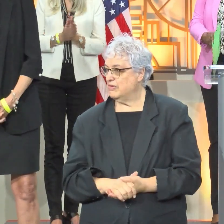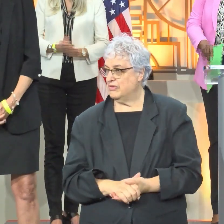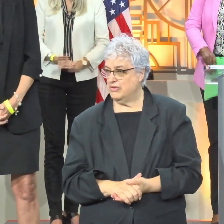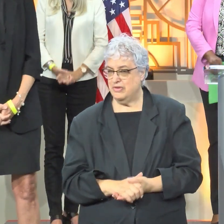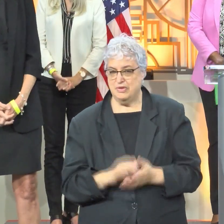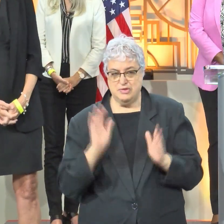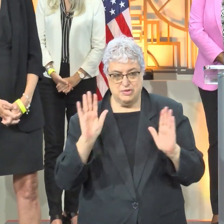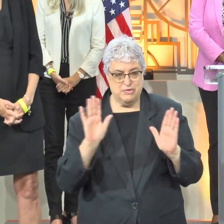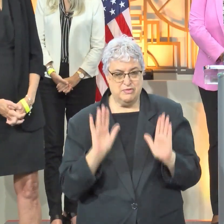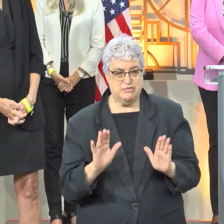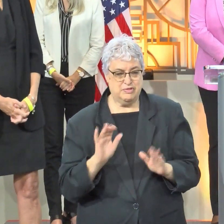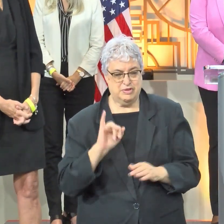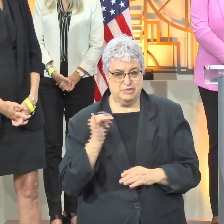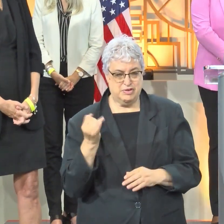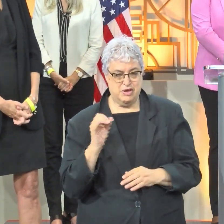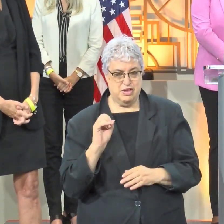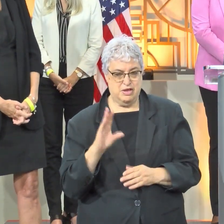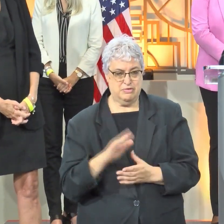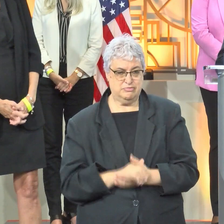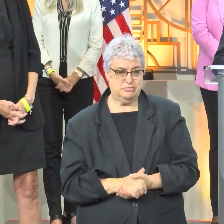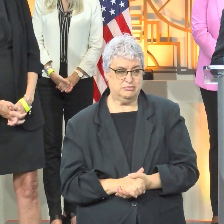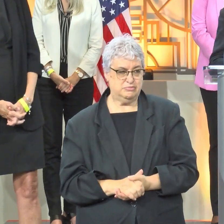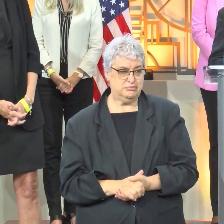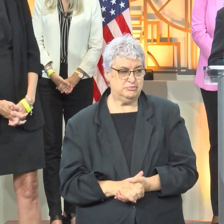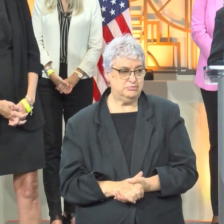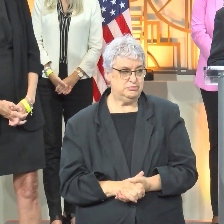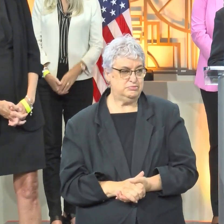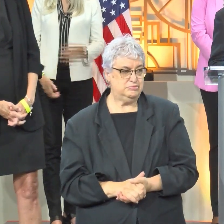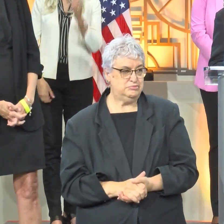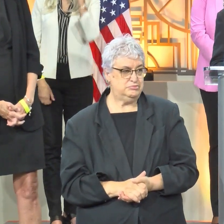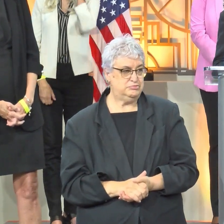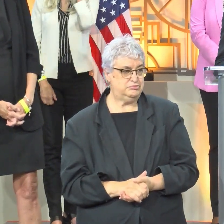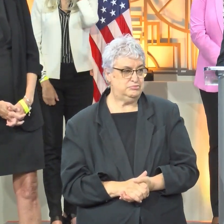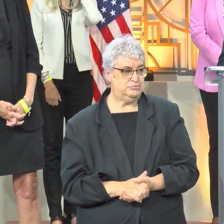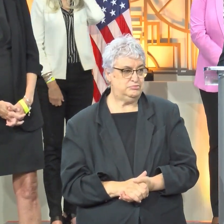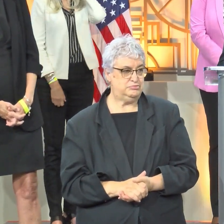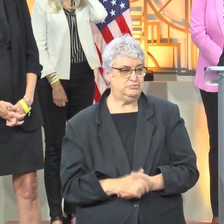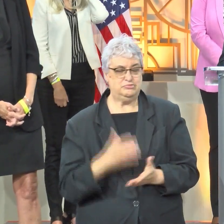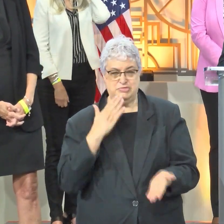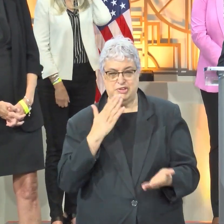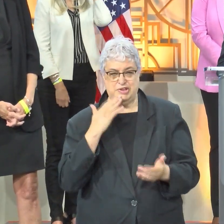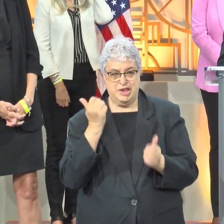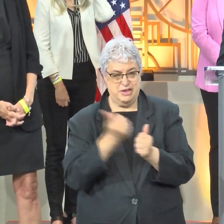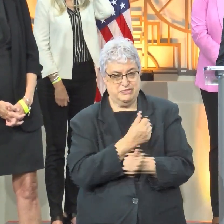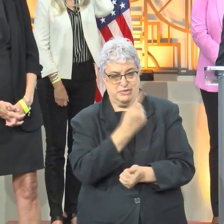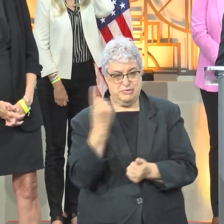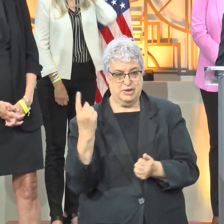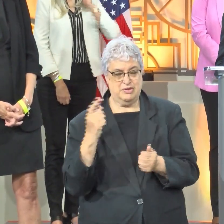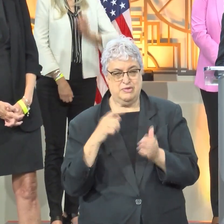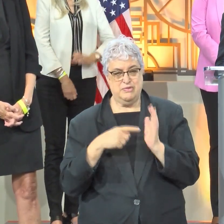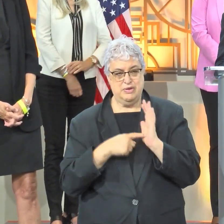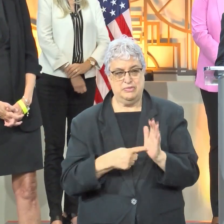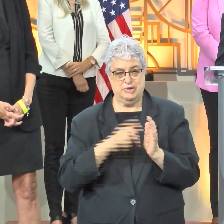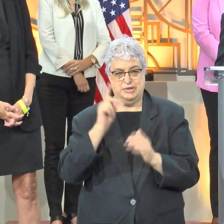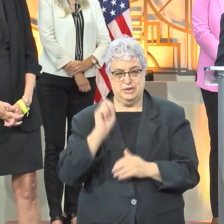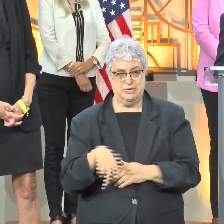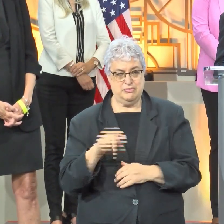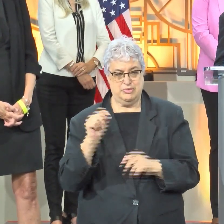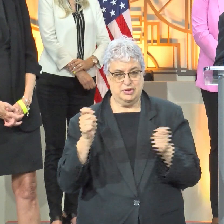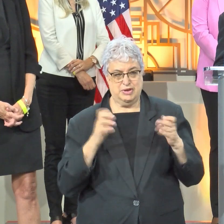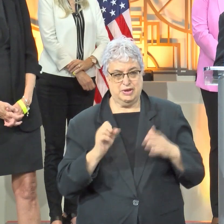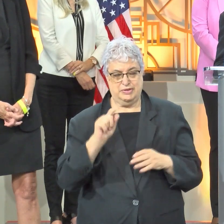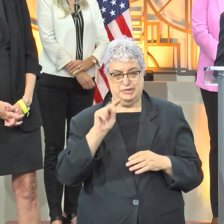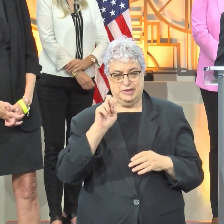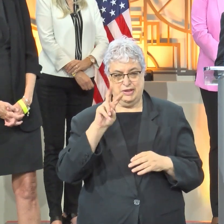They do an outstanding job. And so appreciate every one of them. But representing the department is Director